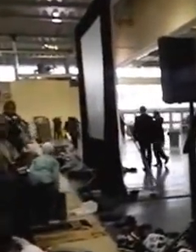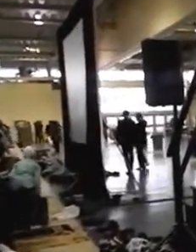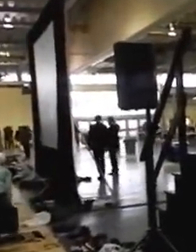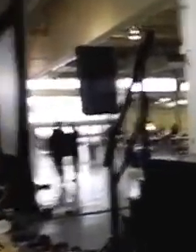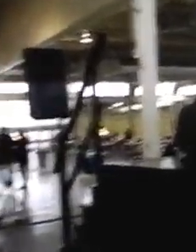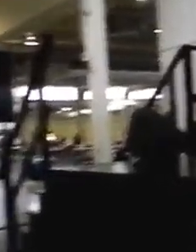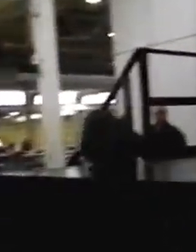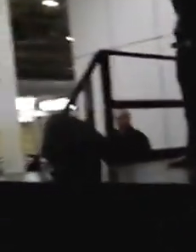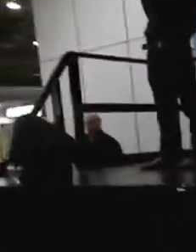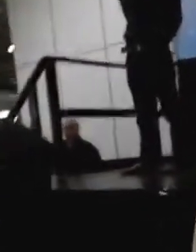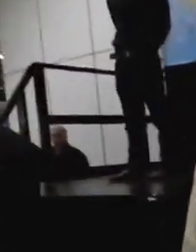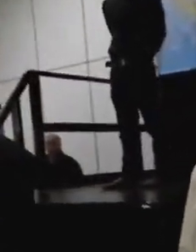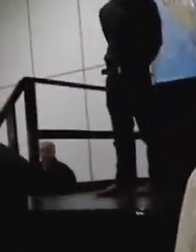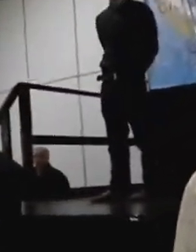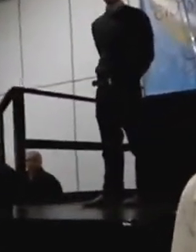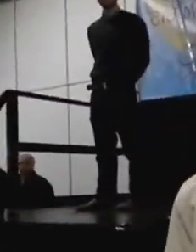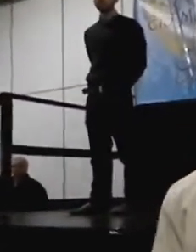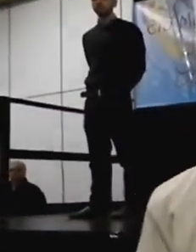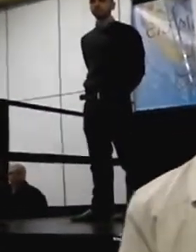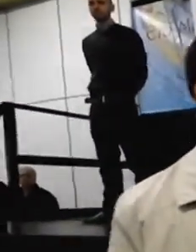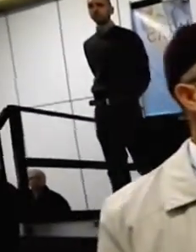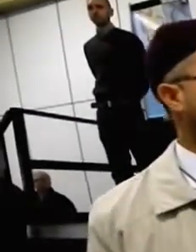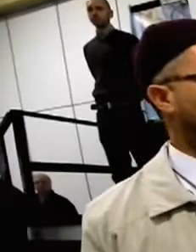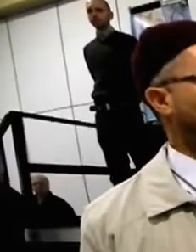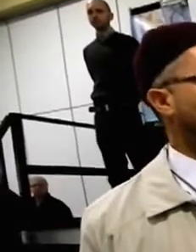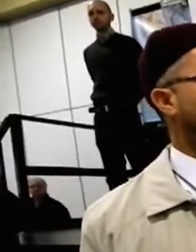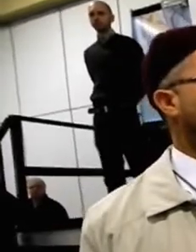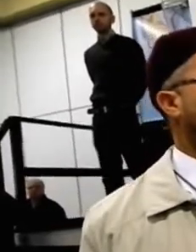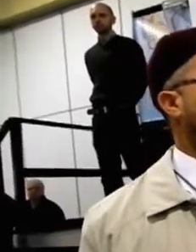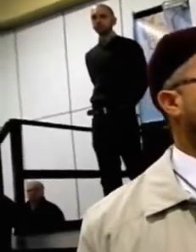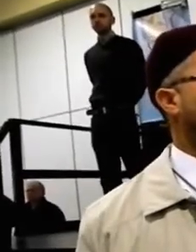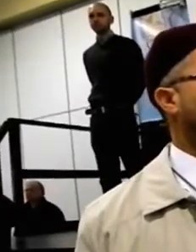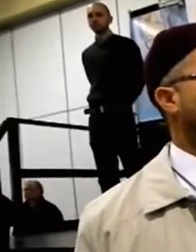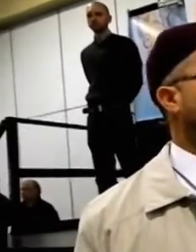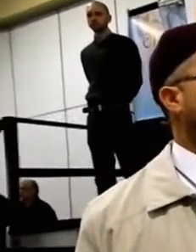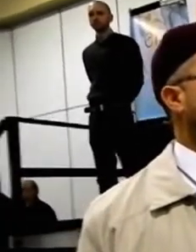Eid prayers is sunnah muakkada.